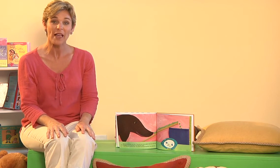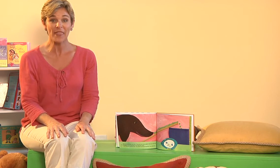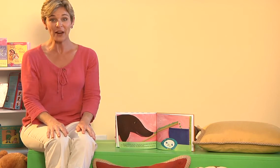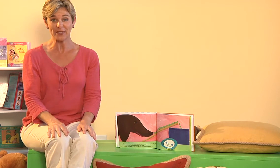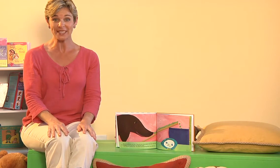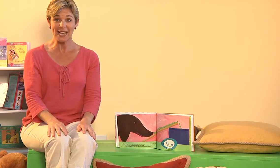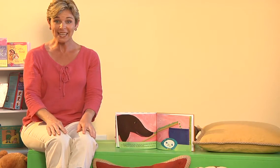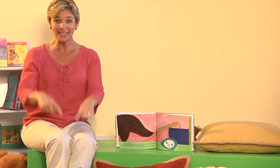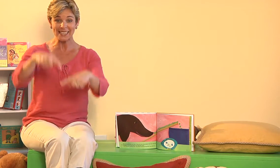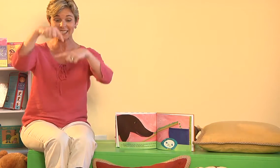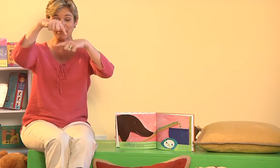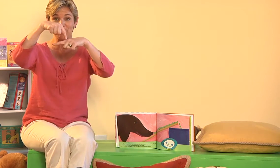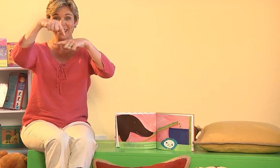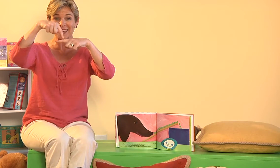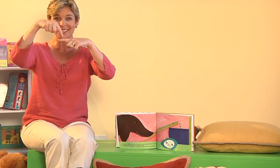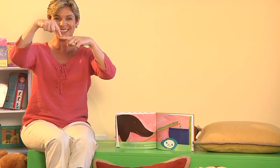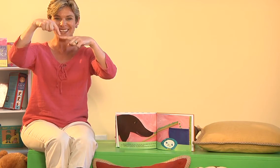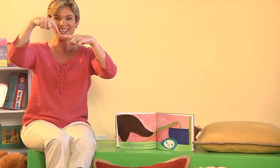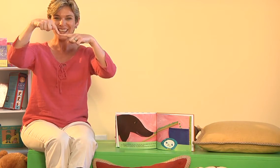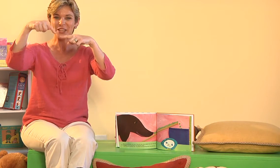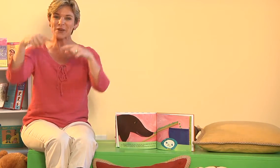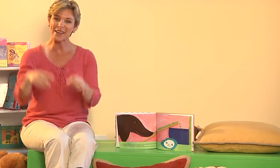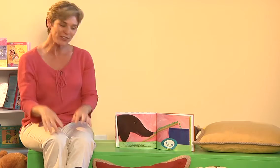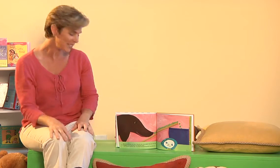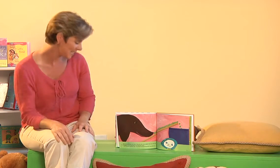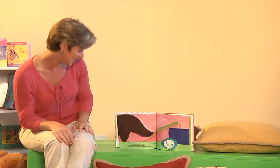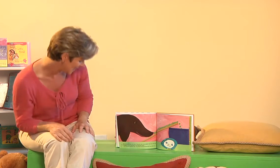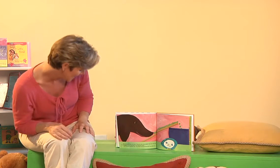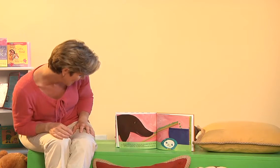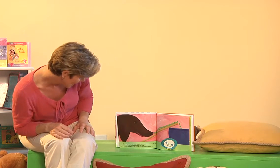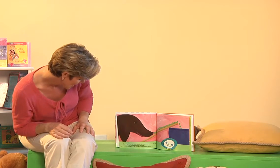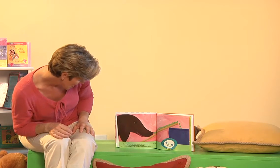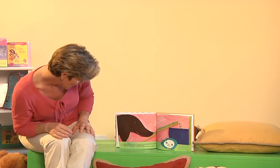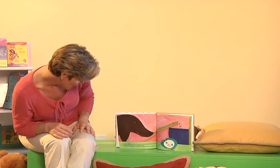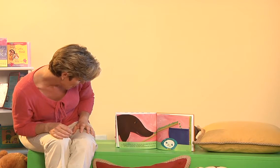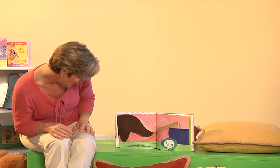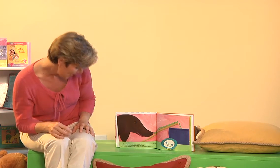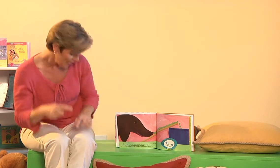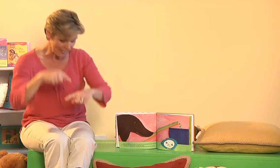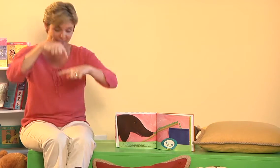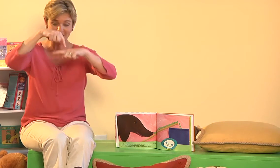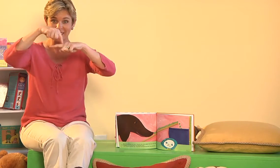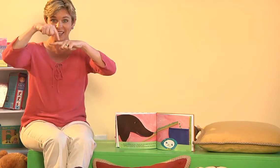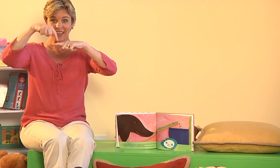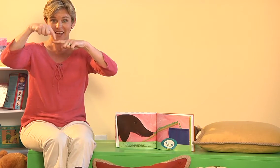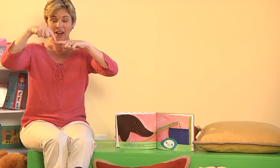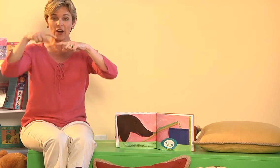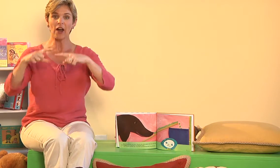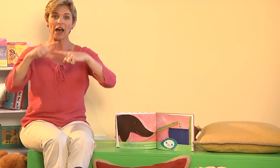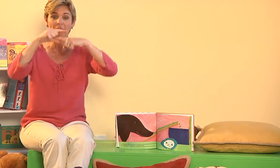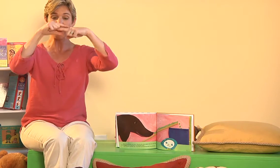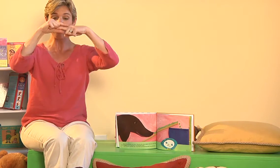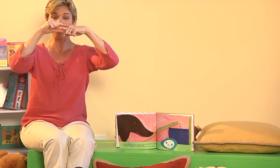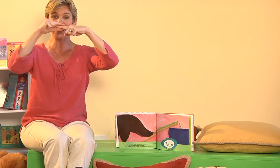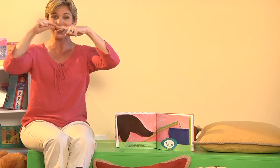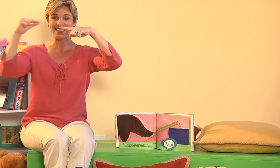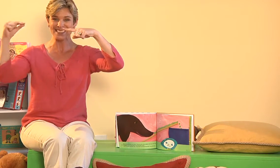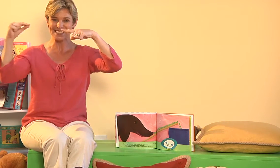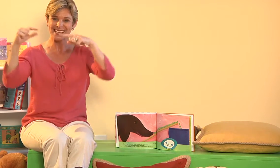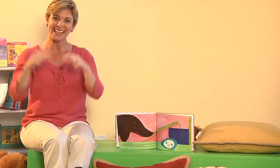They are the tiniest peas you ever did see. The peas are on the beans in